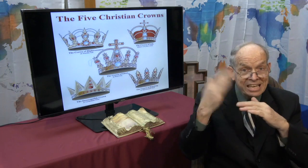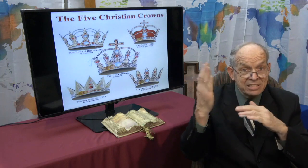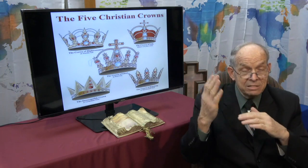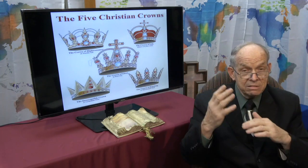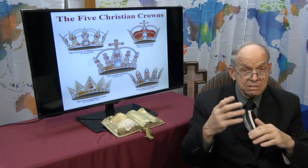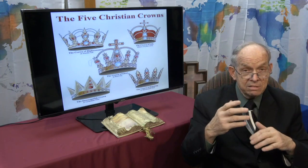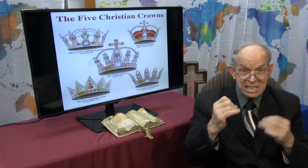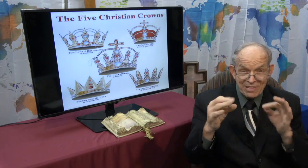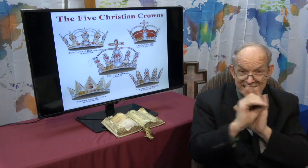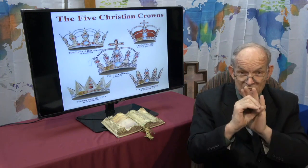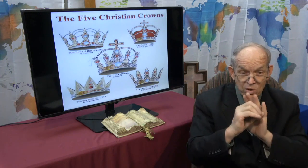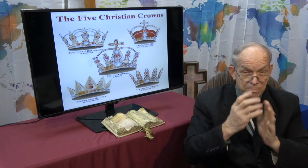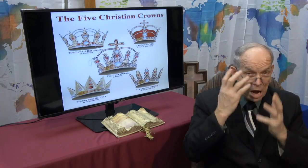least. You better get out of Paris.